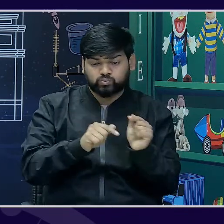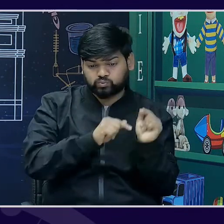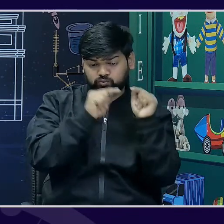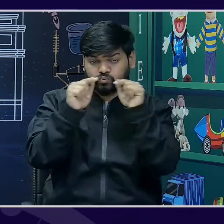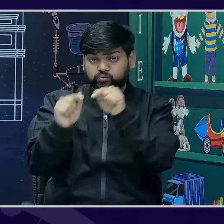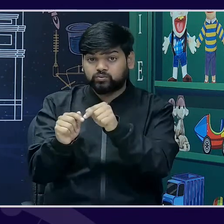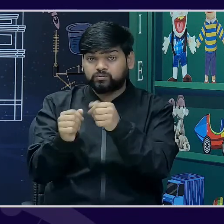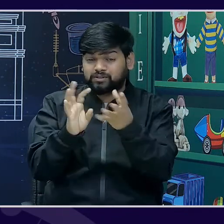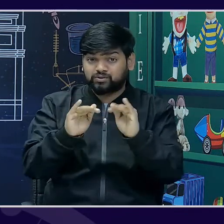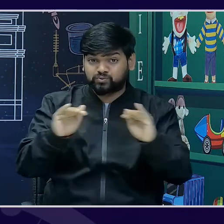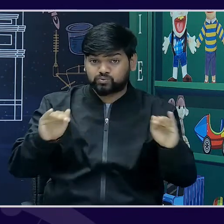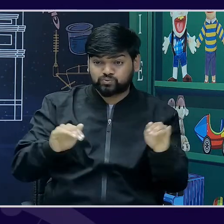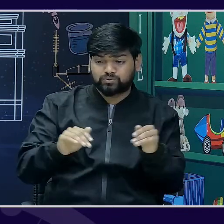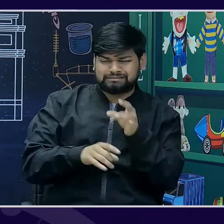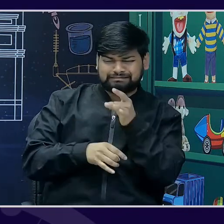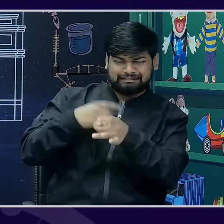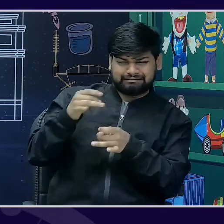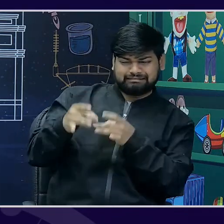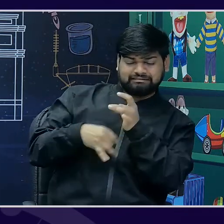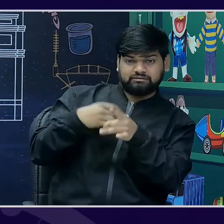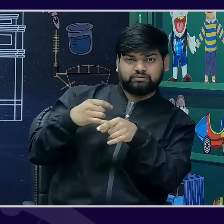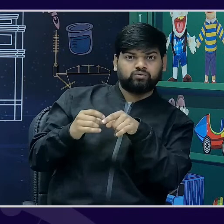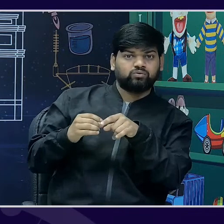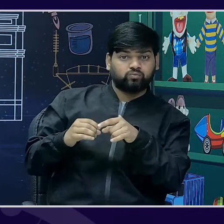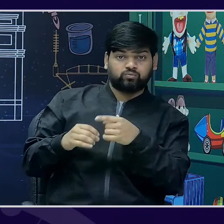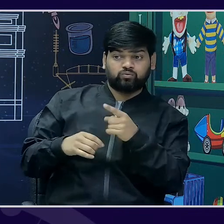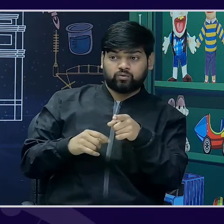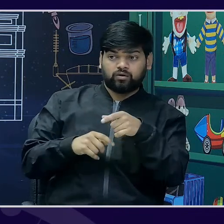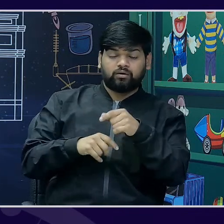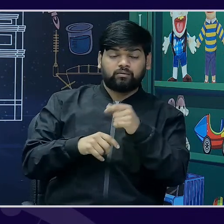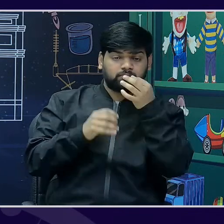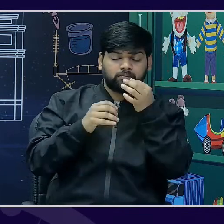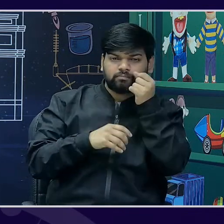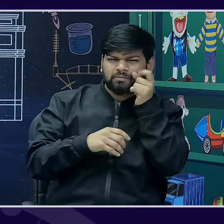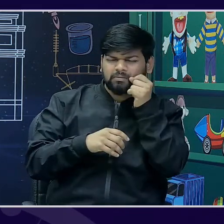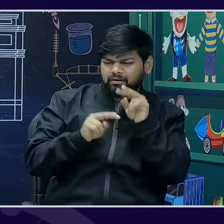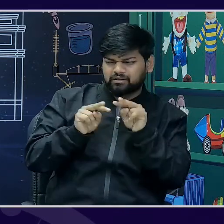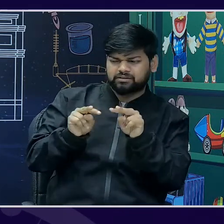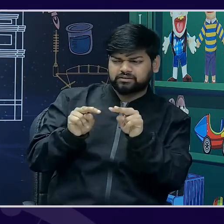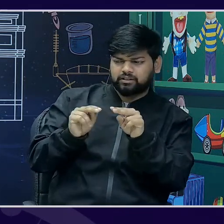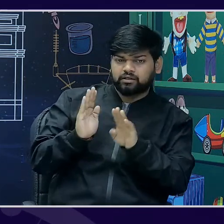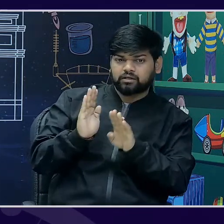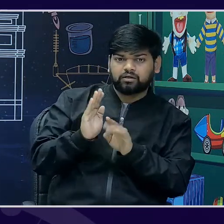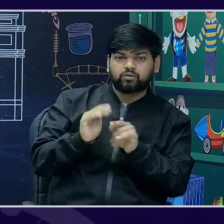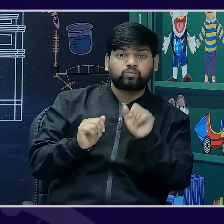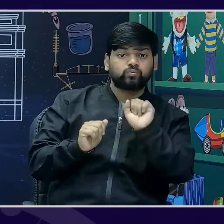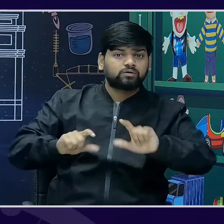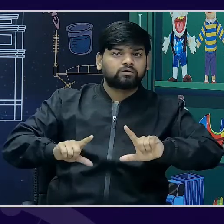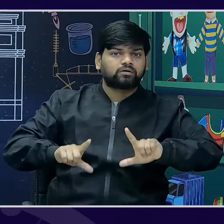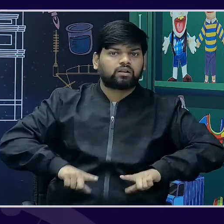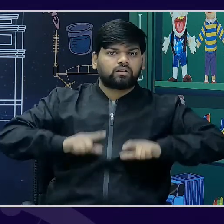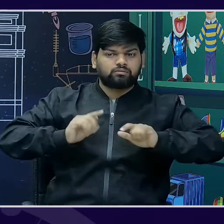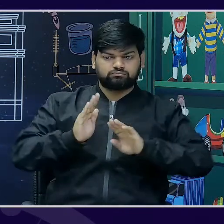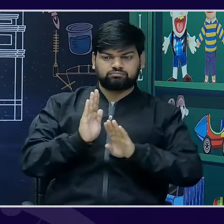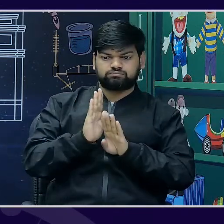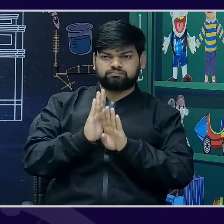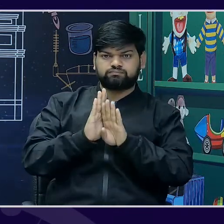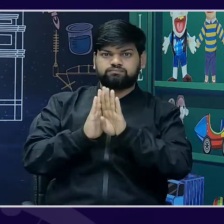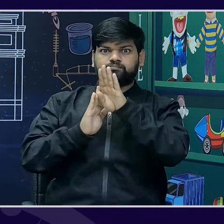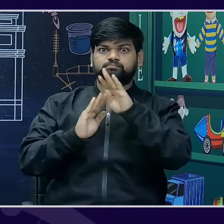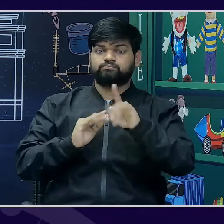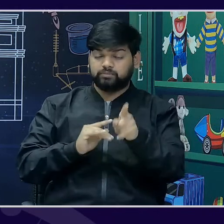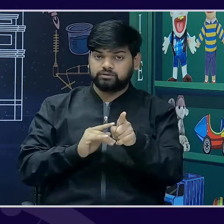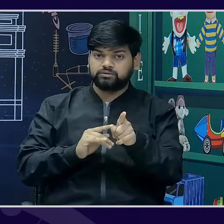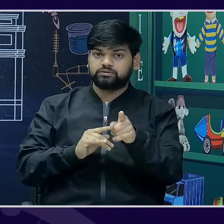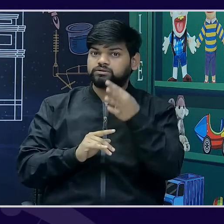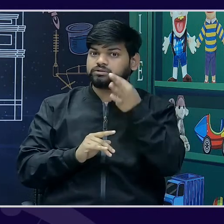been taught auditory verbally, never given any scholastic inputs,